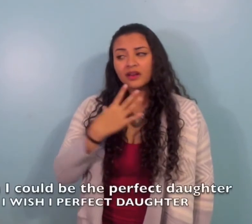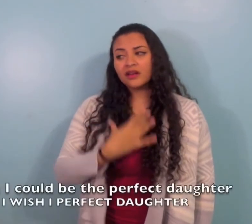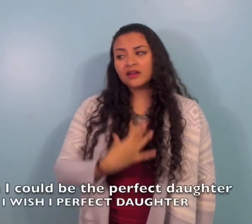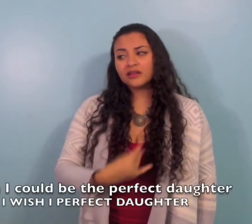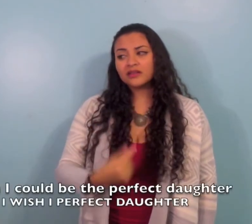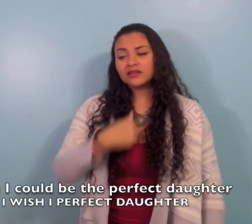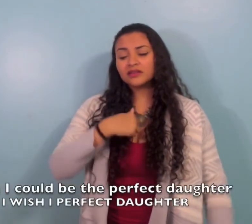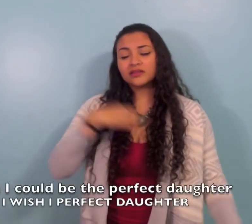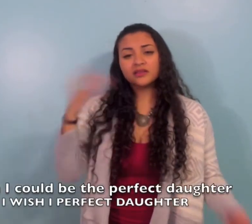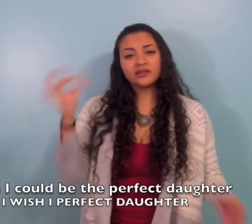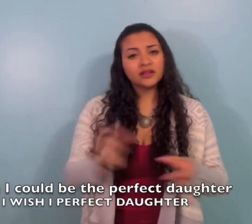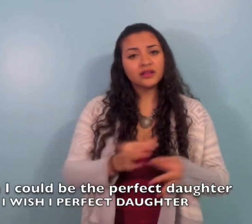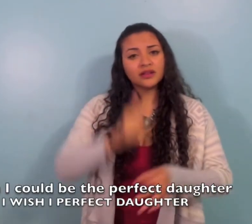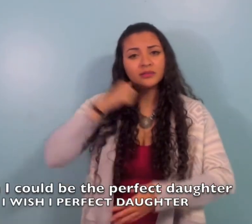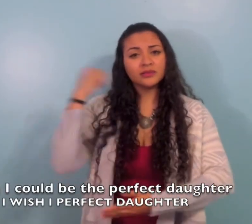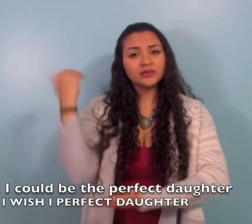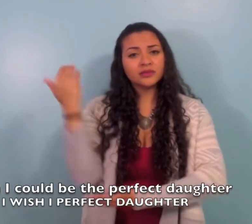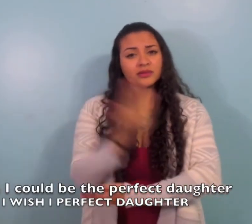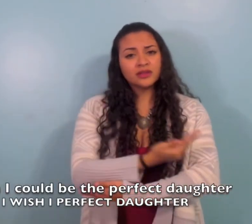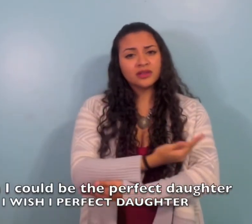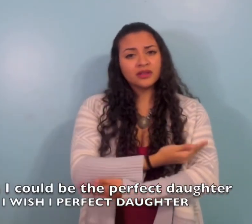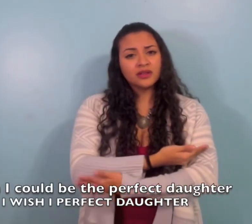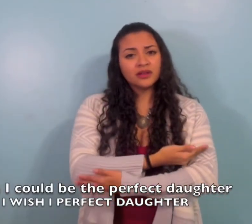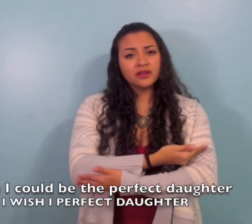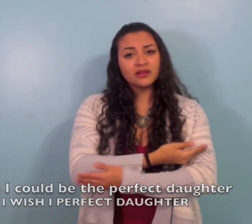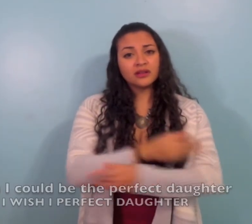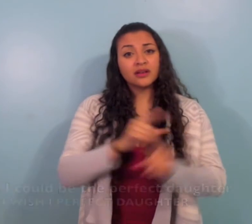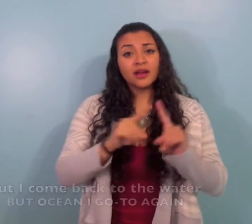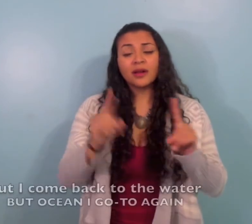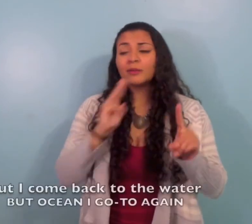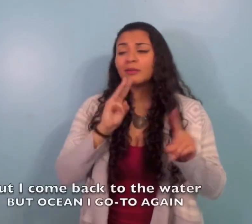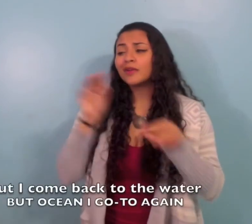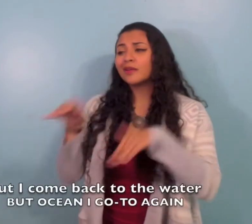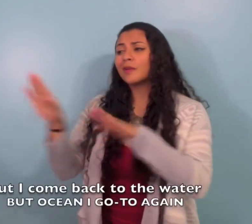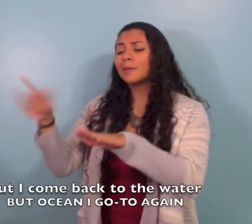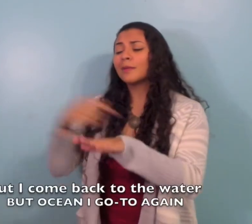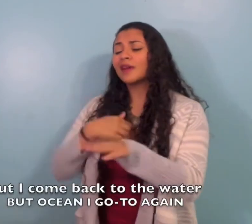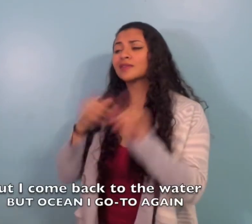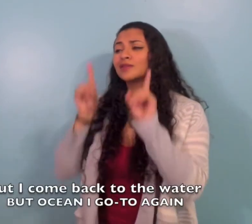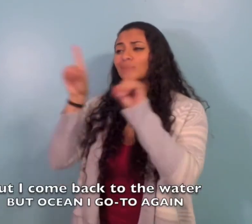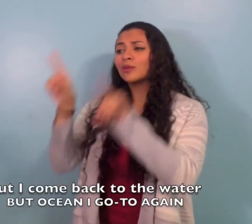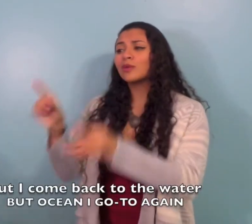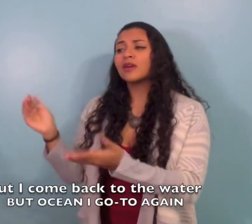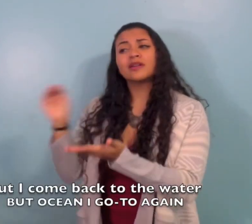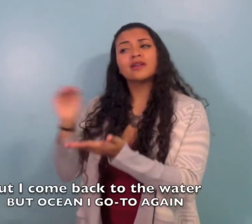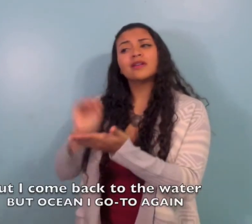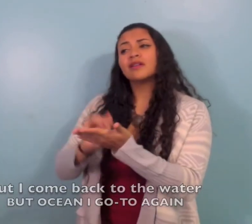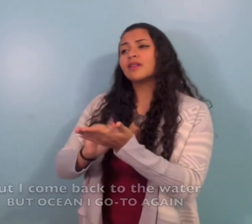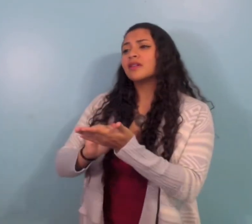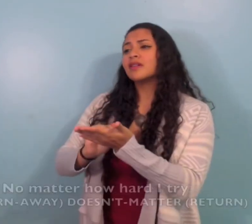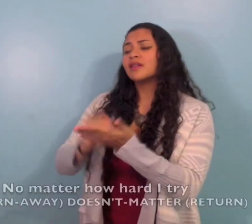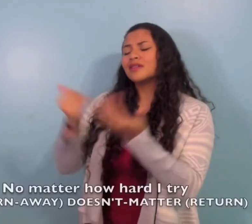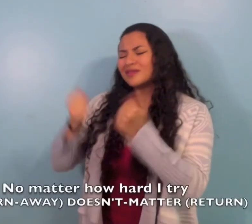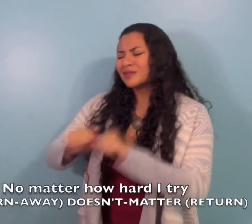I wish I could be the perfect daughter, but I come back to the water no matter